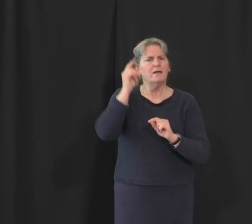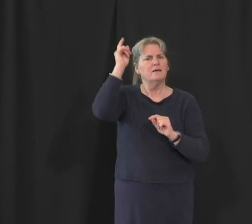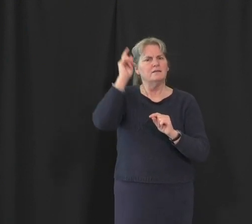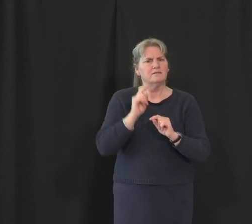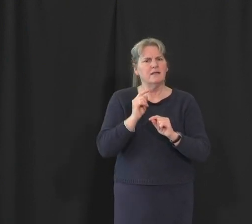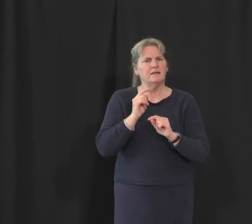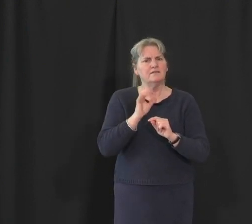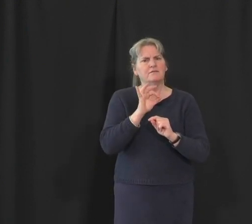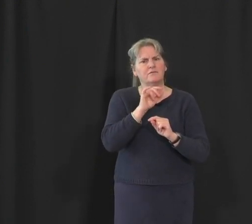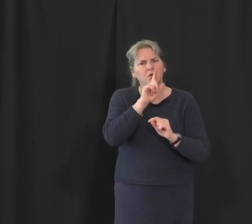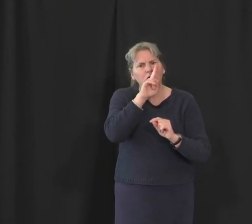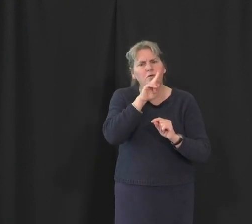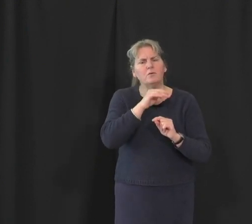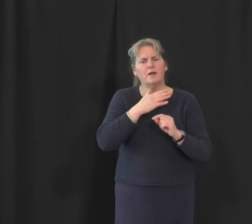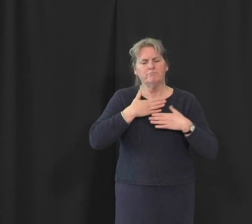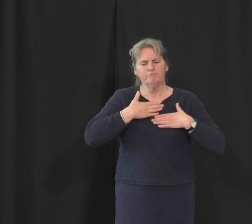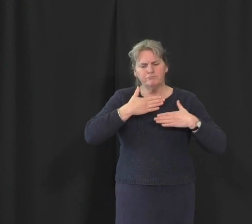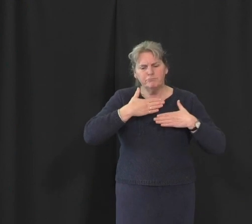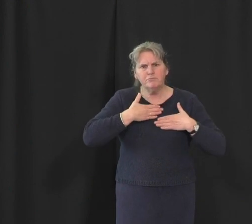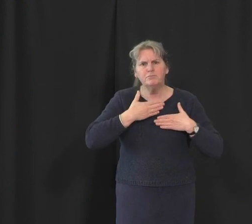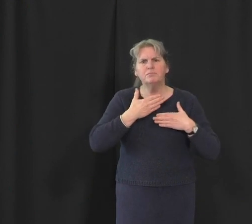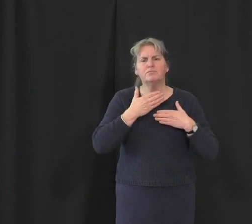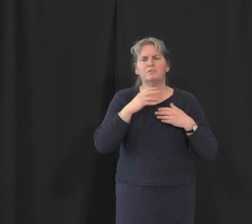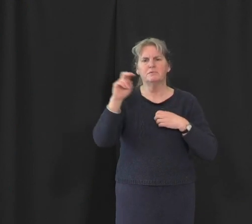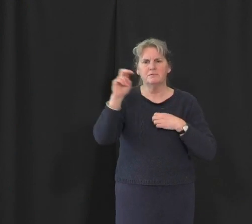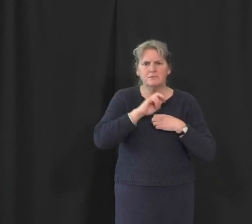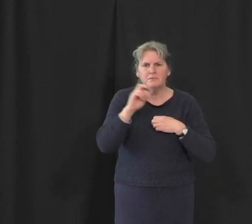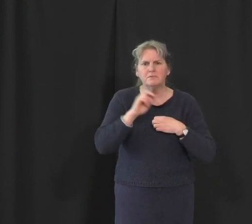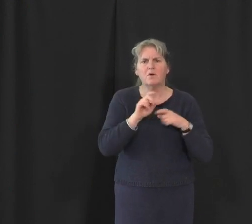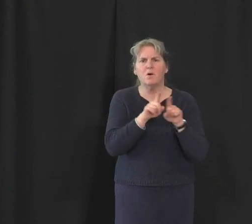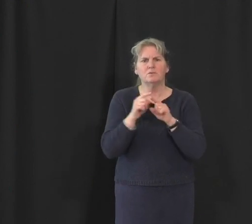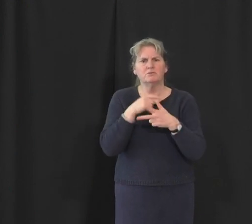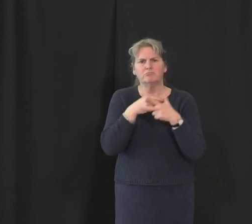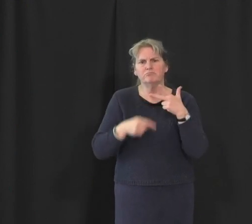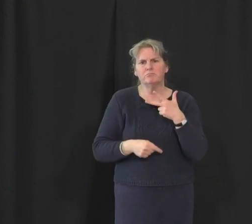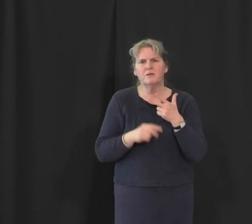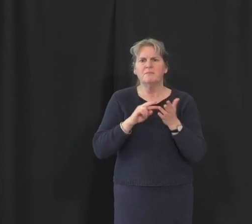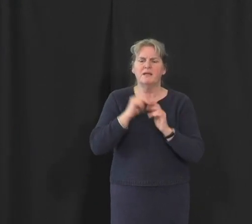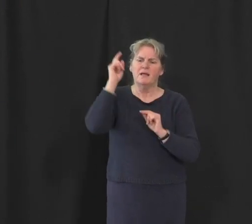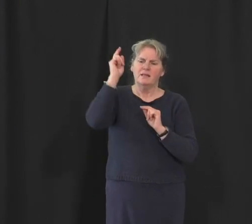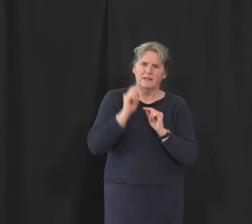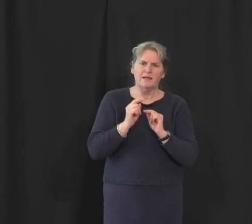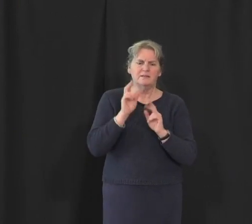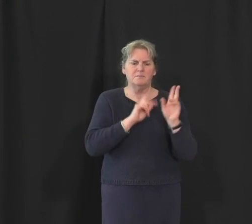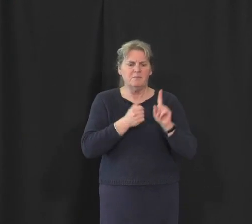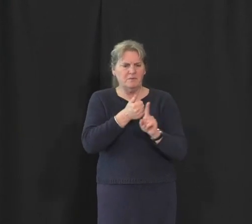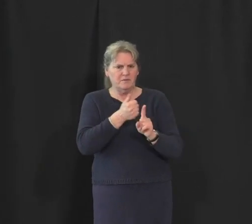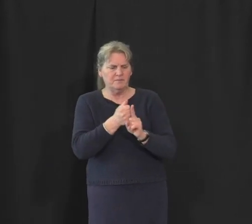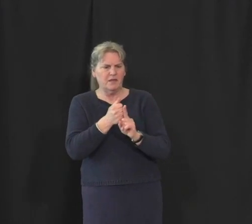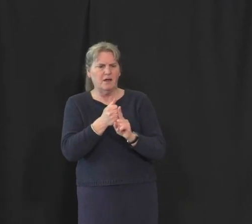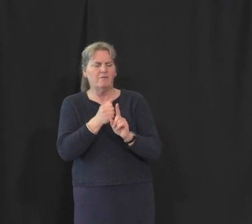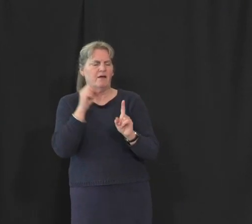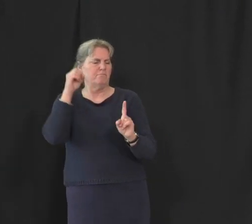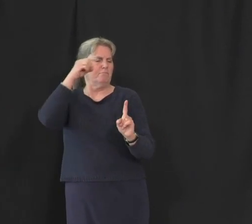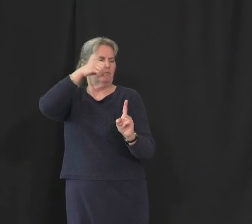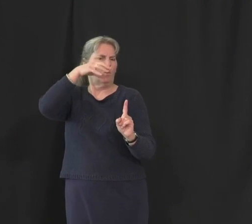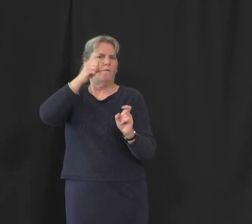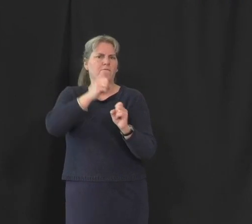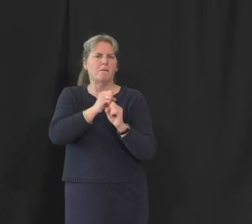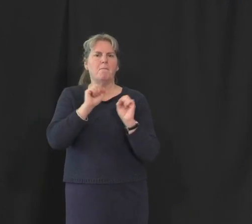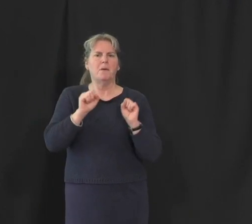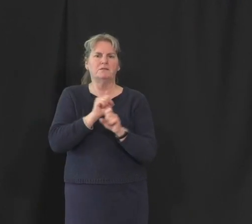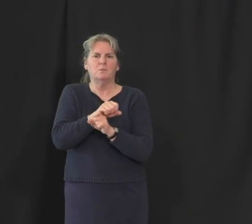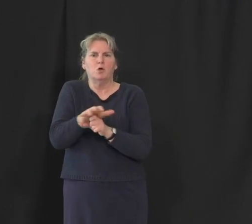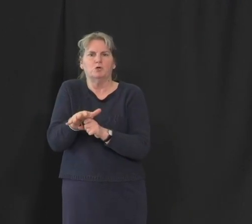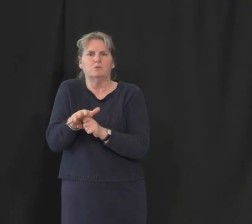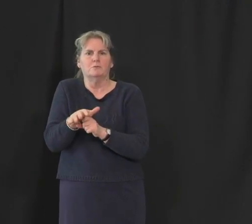illness in the community, as well as fewer people traveling into the territory, meaning we have less people exposed to COVID, where